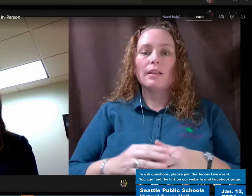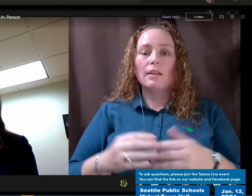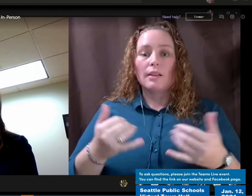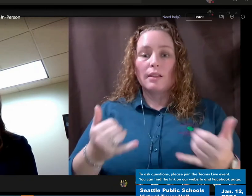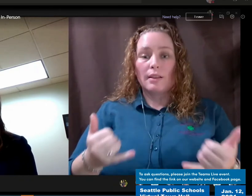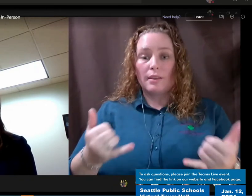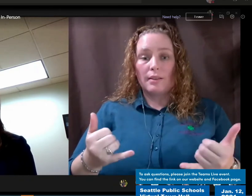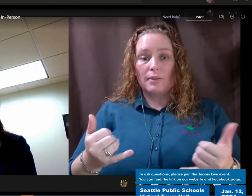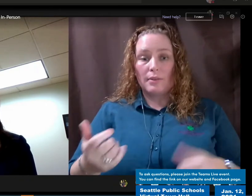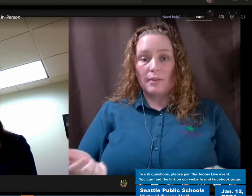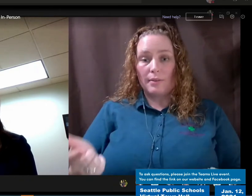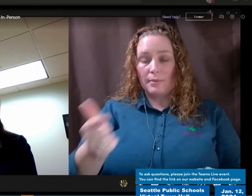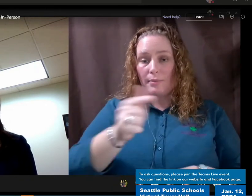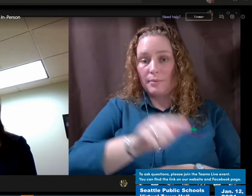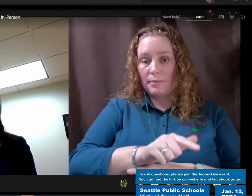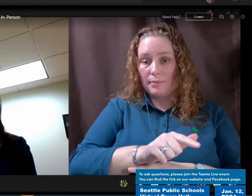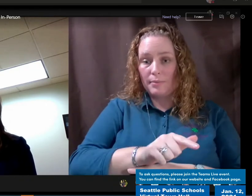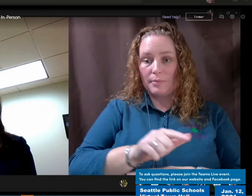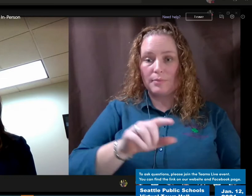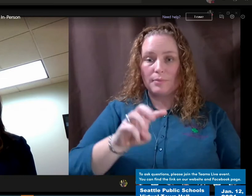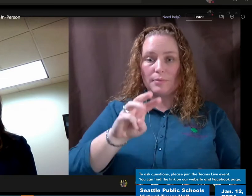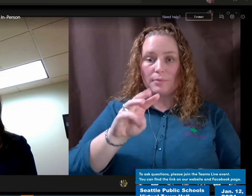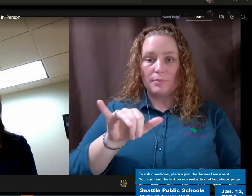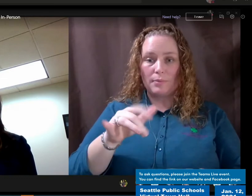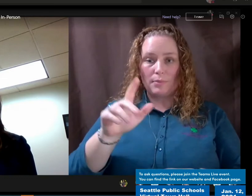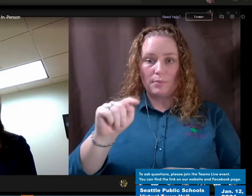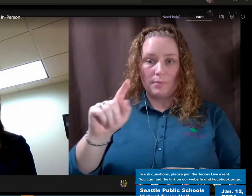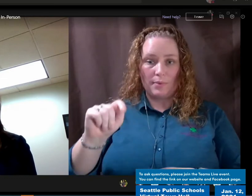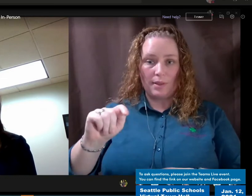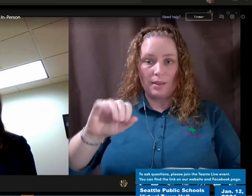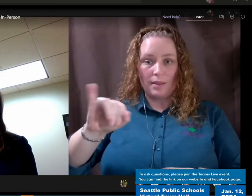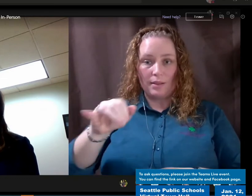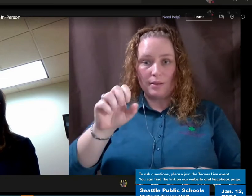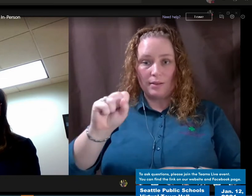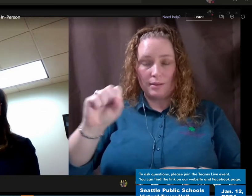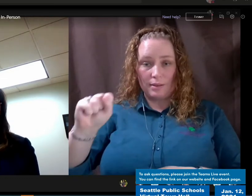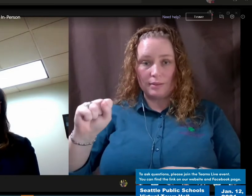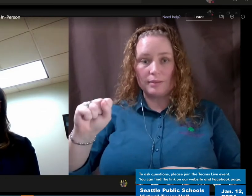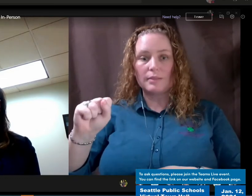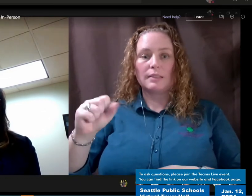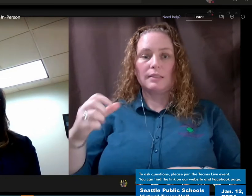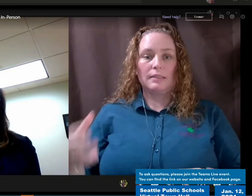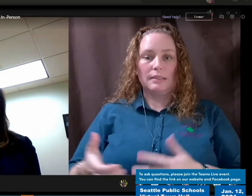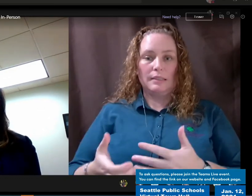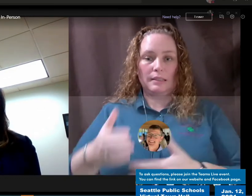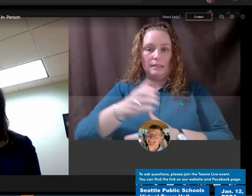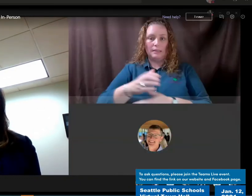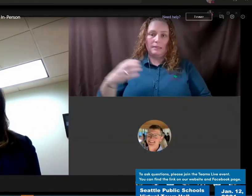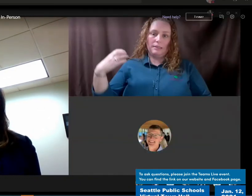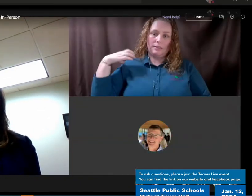over to Wyeth Jesse, Chief of Schools and Continuous Improvement. Thank you.